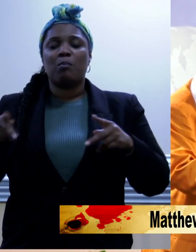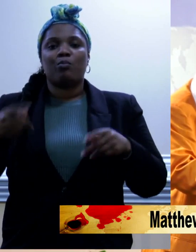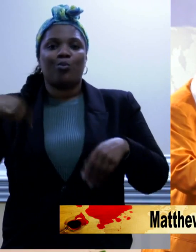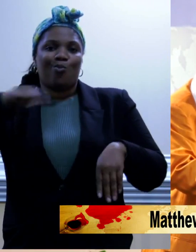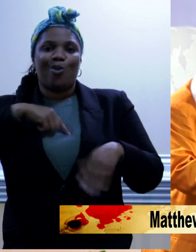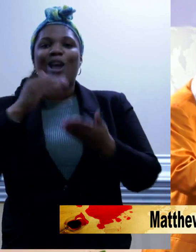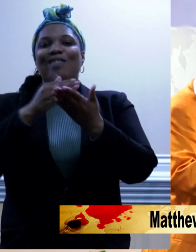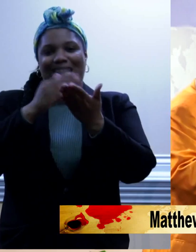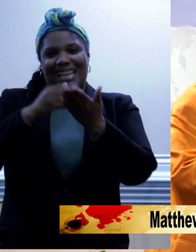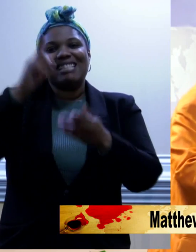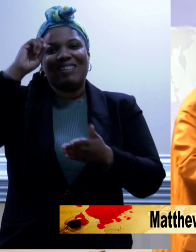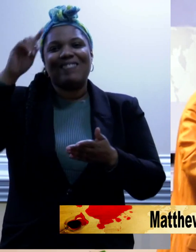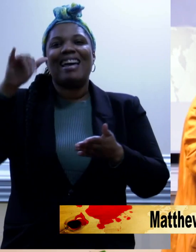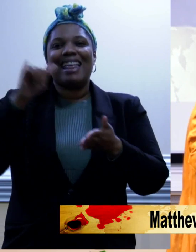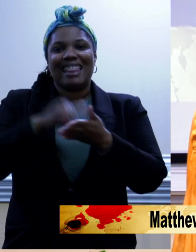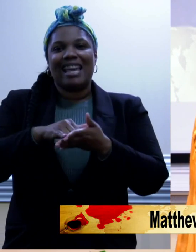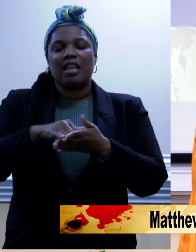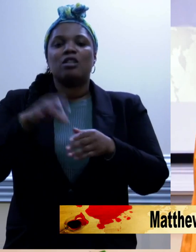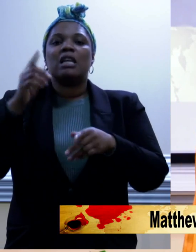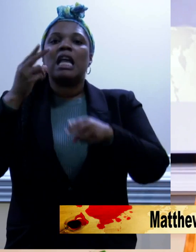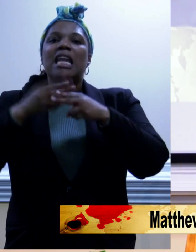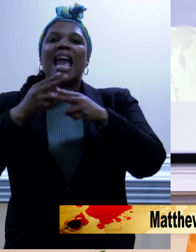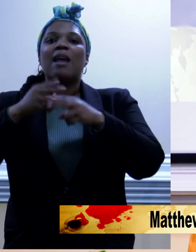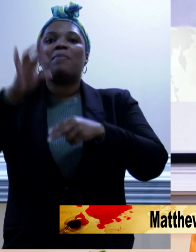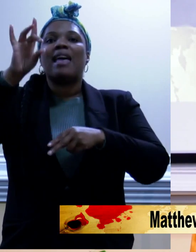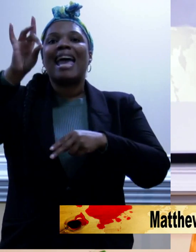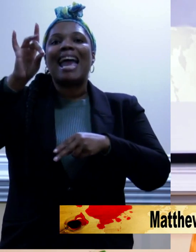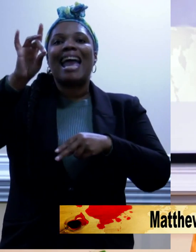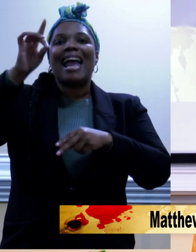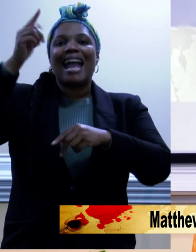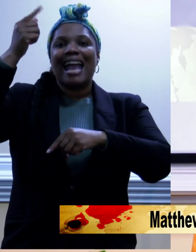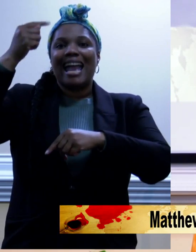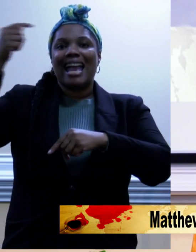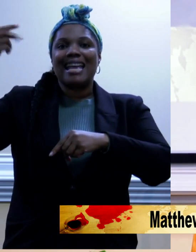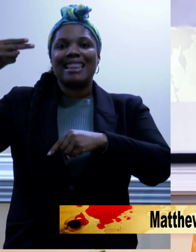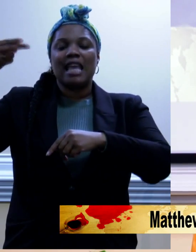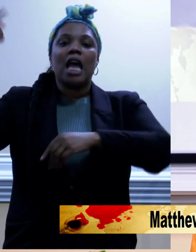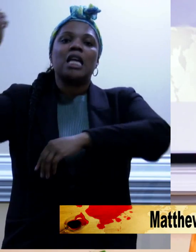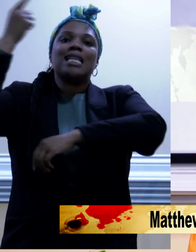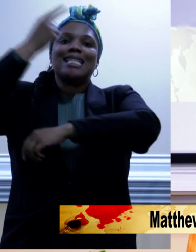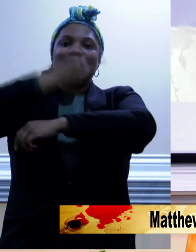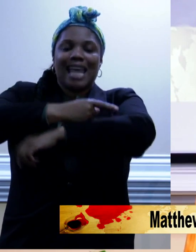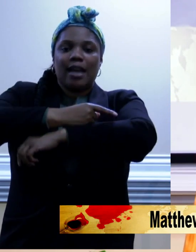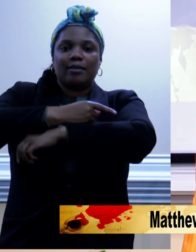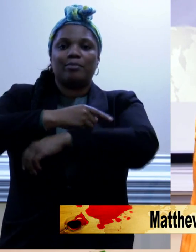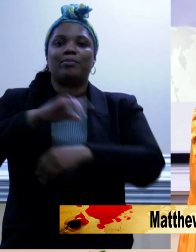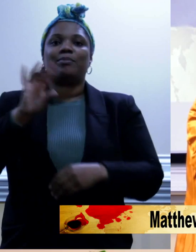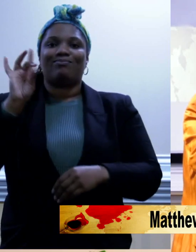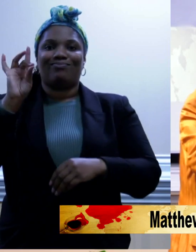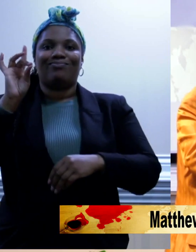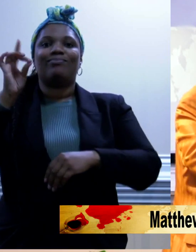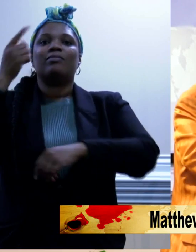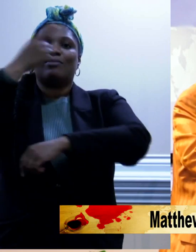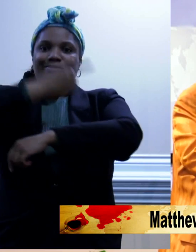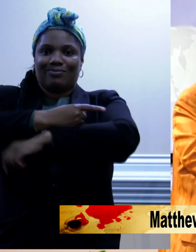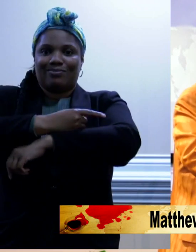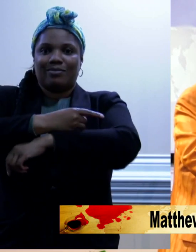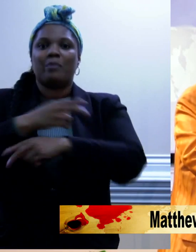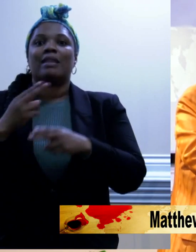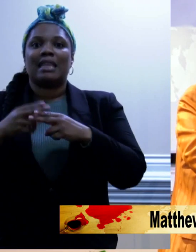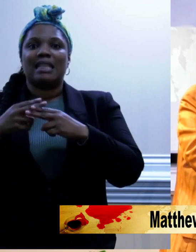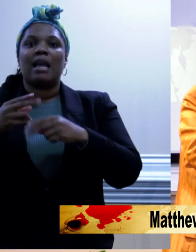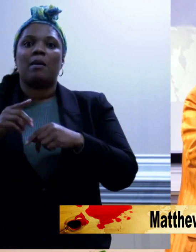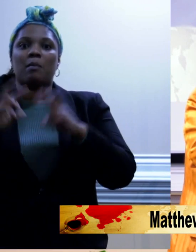too. It's called the 8th day. Yep. Hang around, you learn about it. So now, he said, I'm not going to eat it